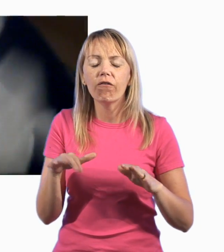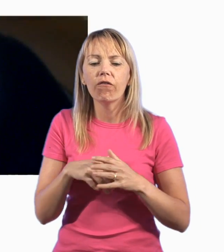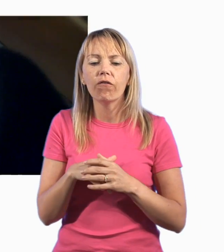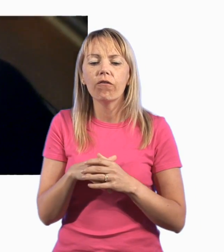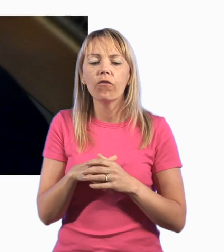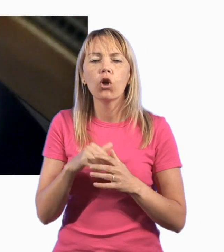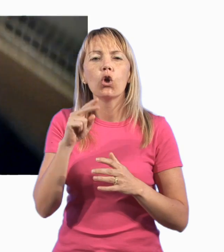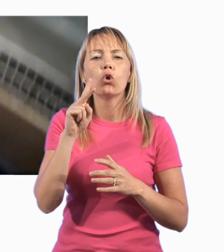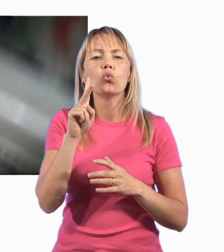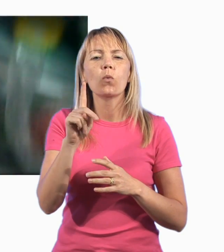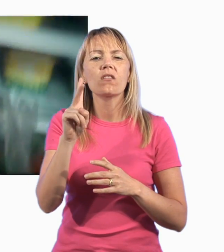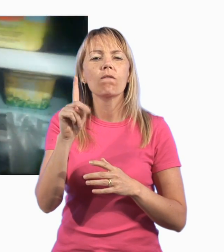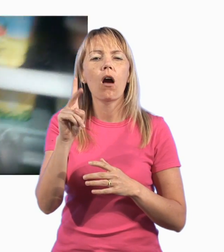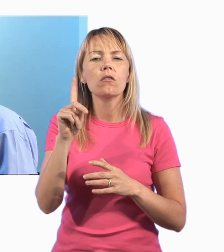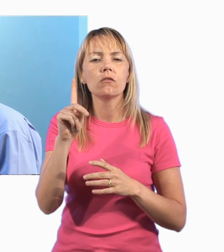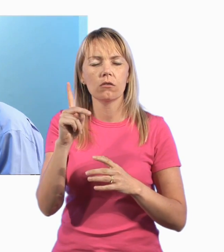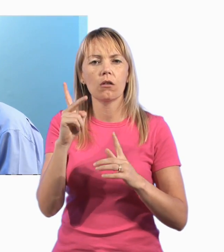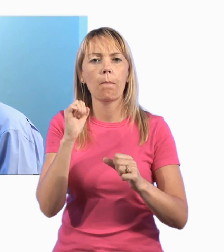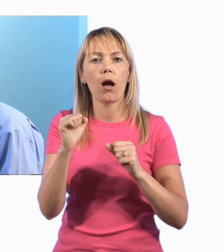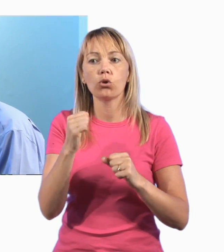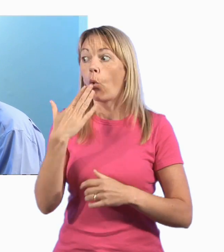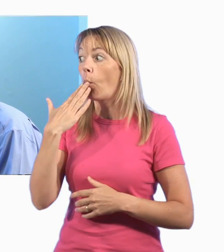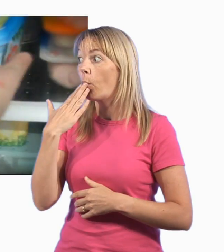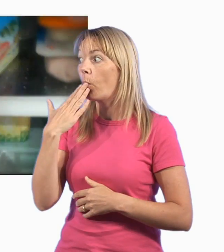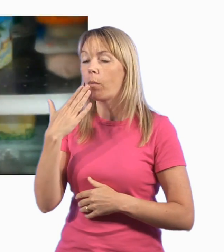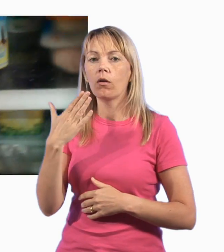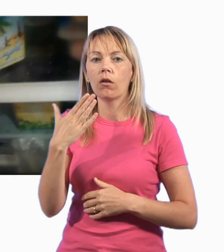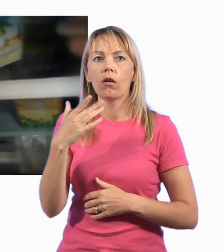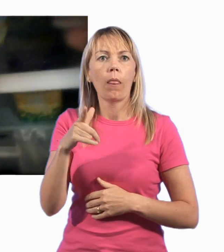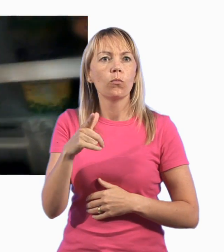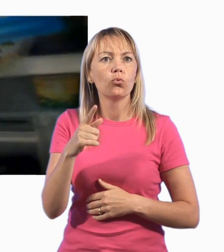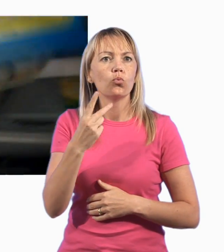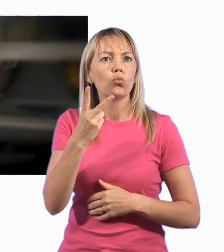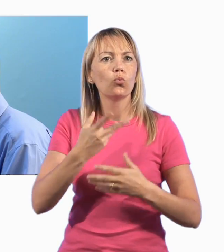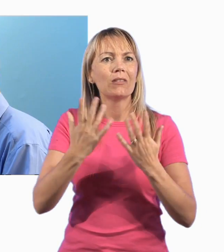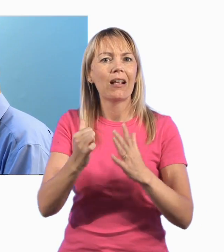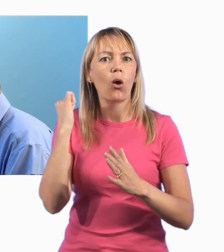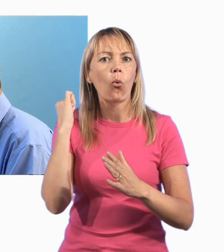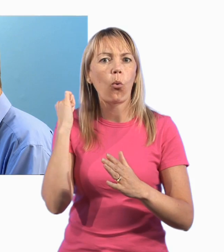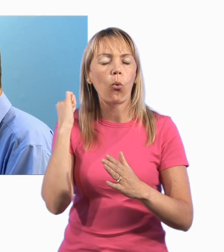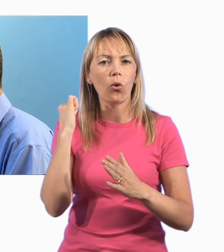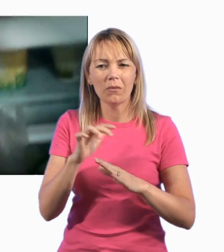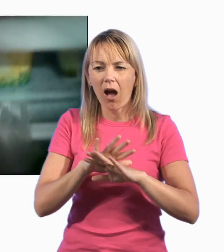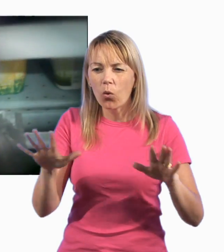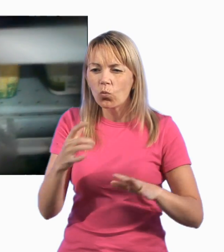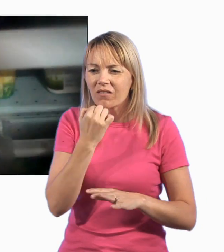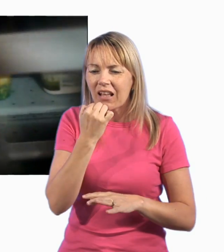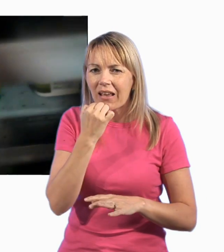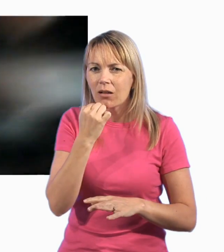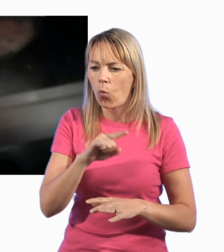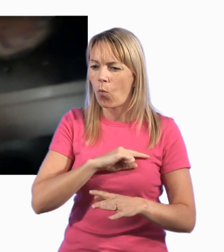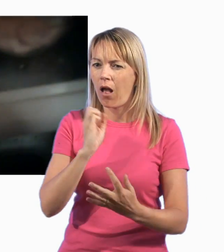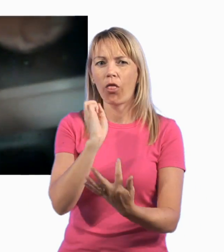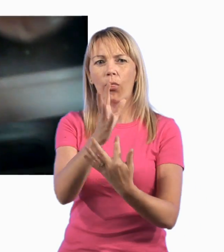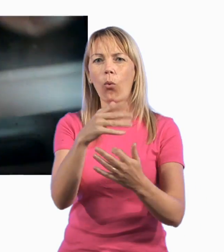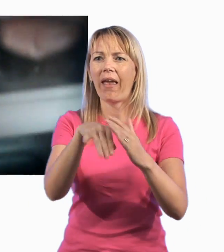the 21st of March, Oops. which was 2 days ago. The use-by date on that was 2 days ago. Should that really be going